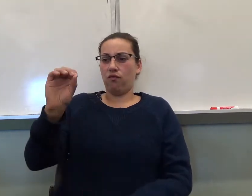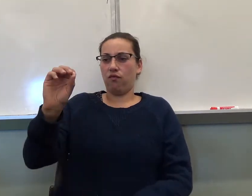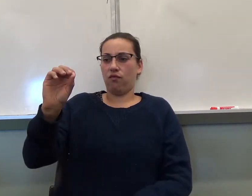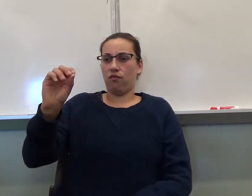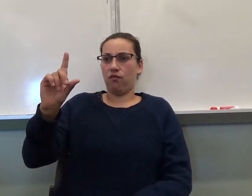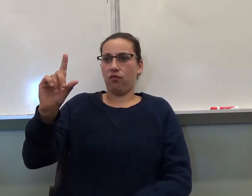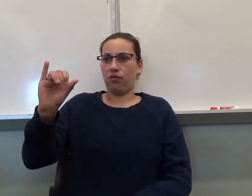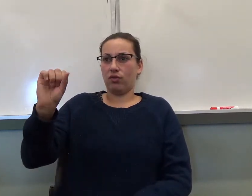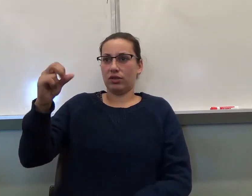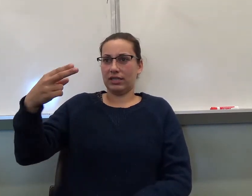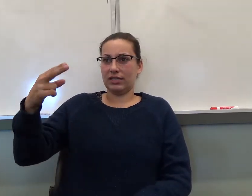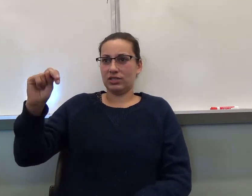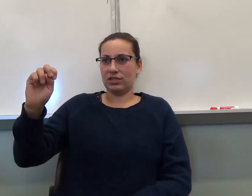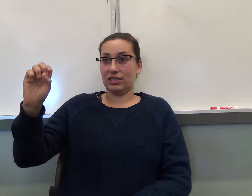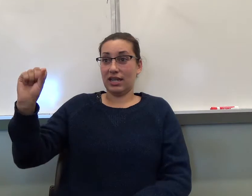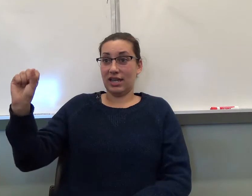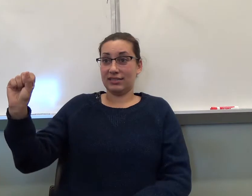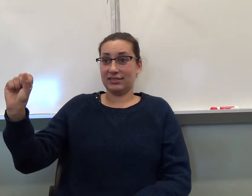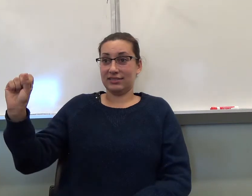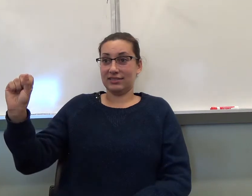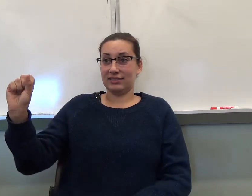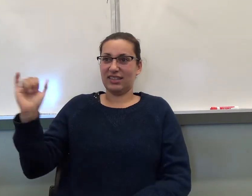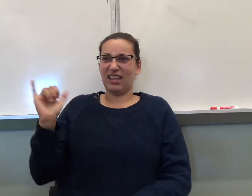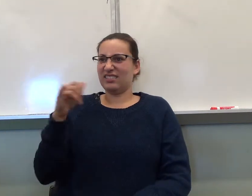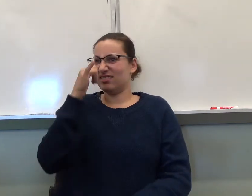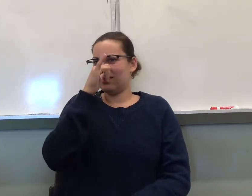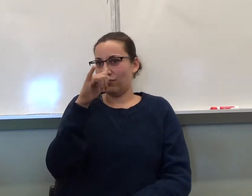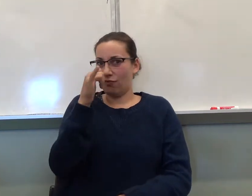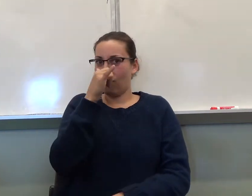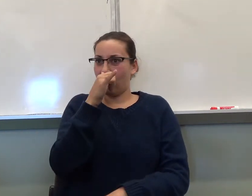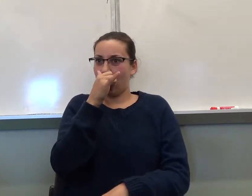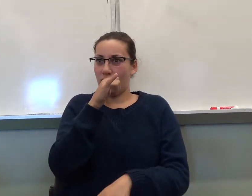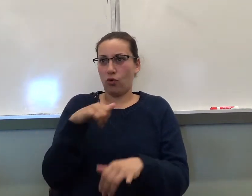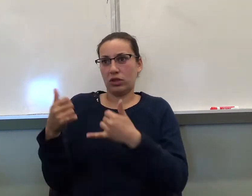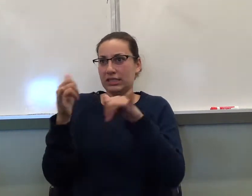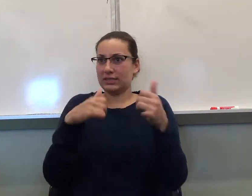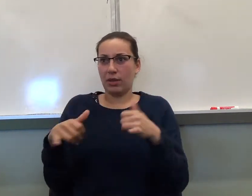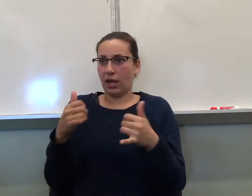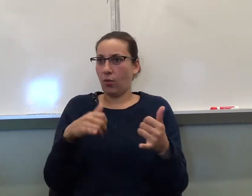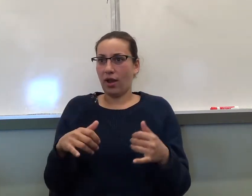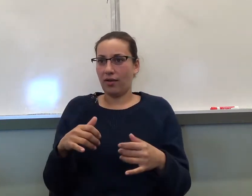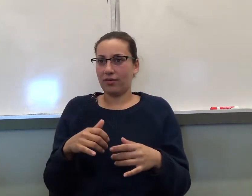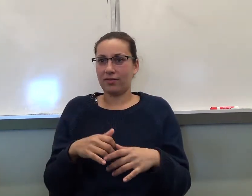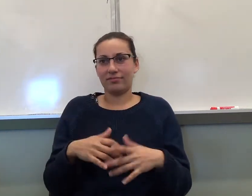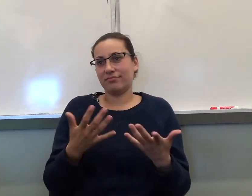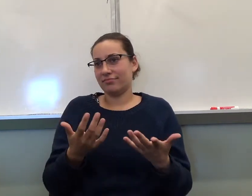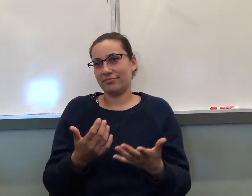Okay. Now, if you don't have your book, please look on, because some of the diagrams are quite good.